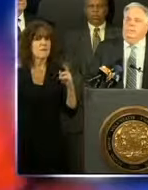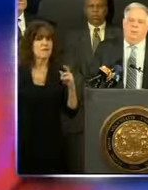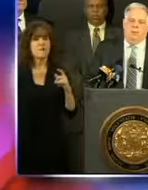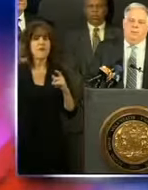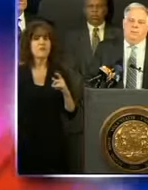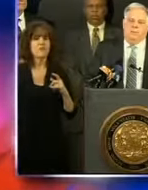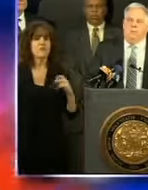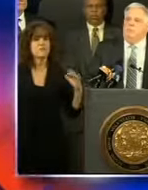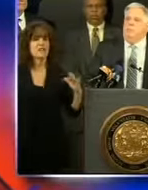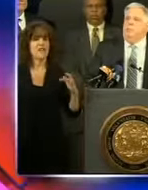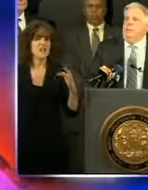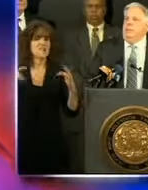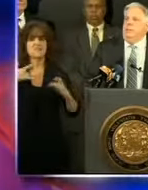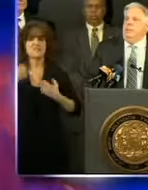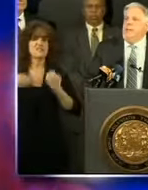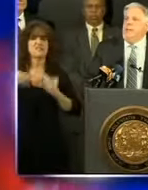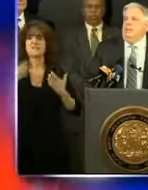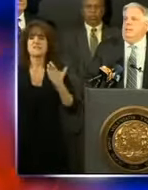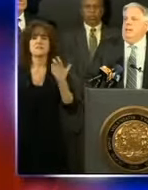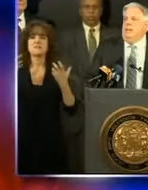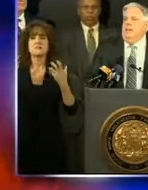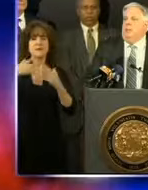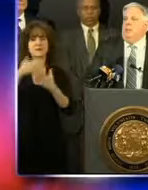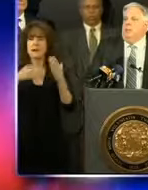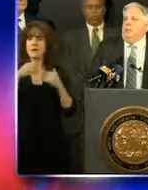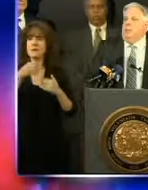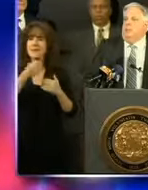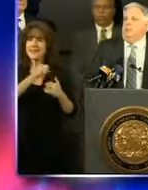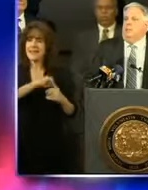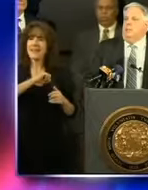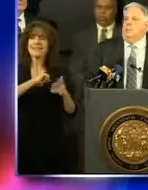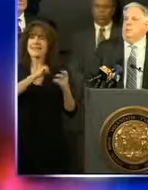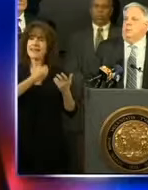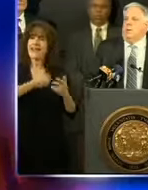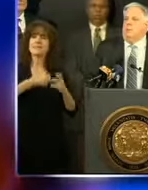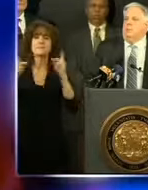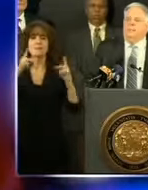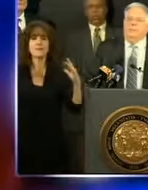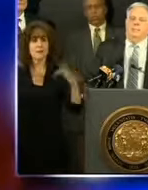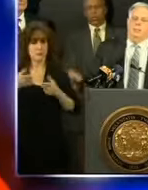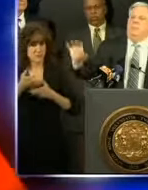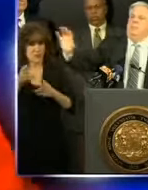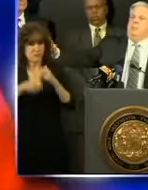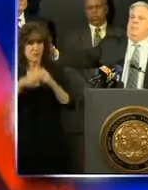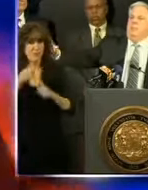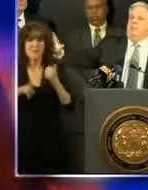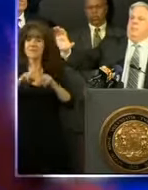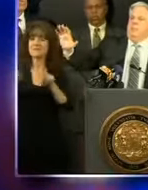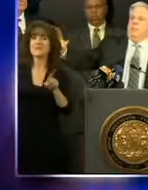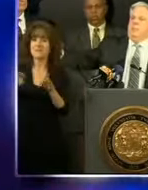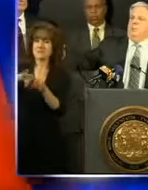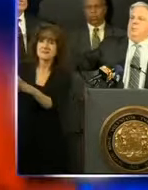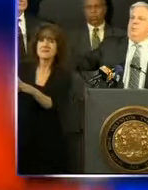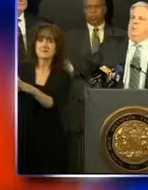country, and we had some roving gangs and young people that were just out looking to cause problems. It's totally separate, I think,